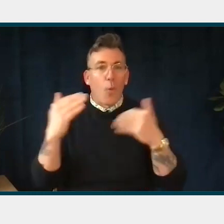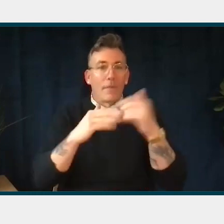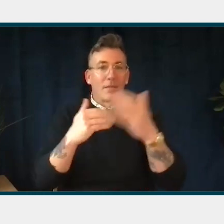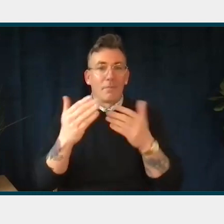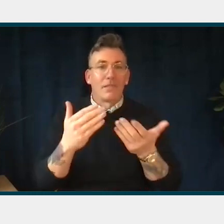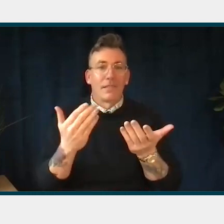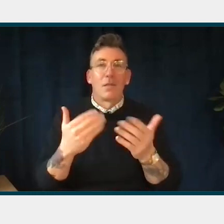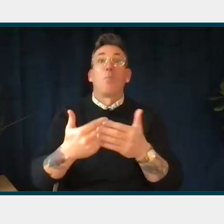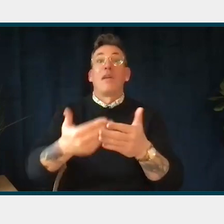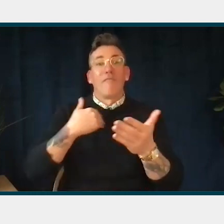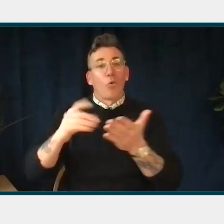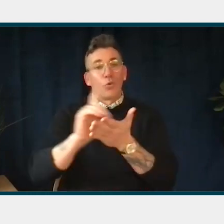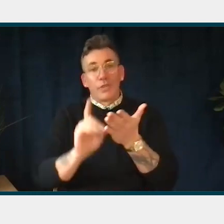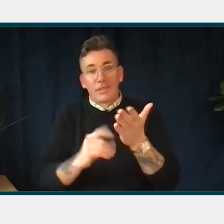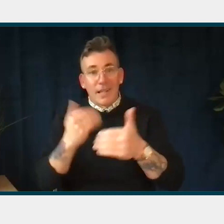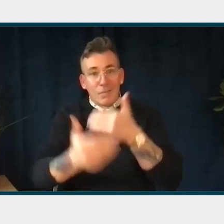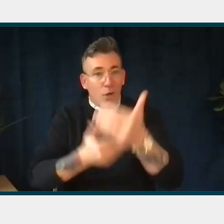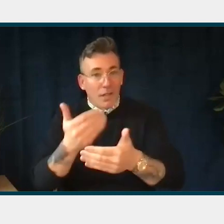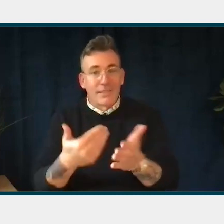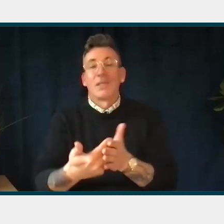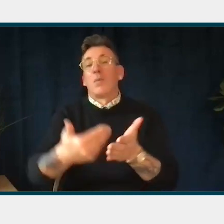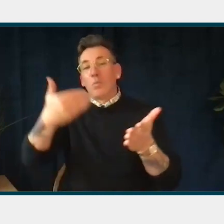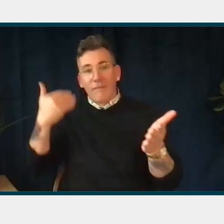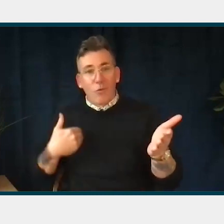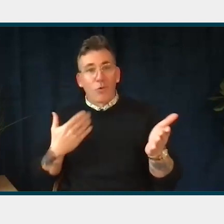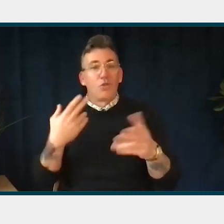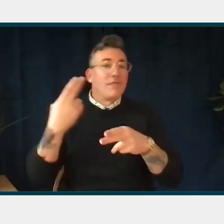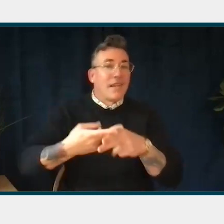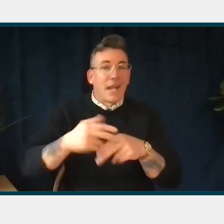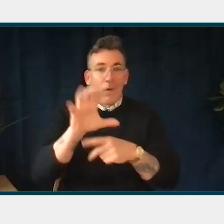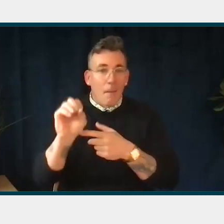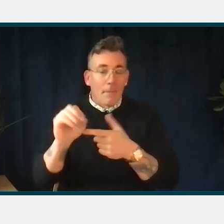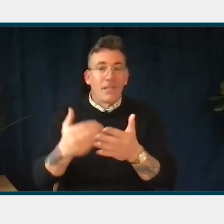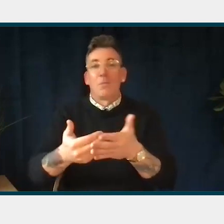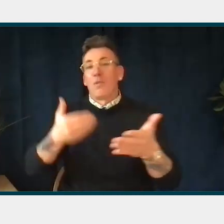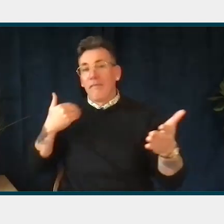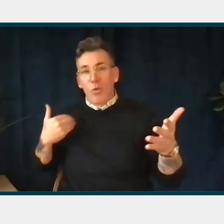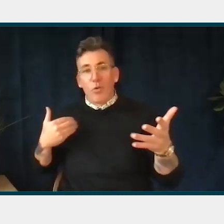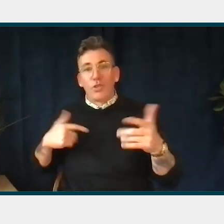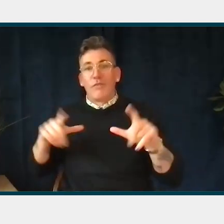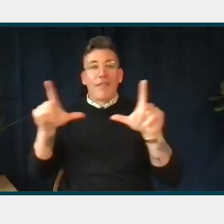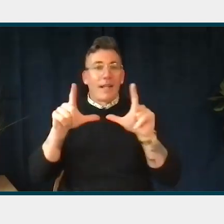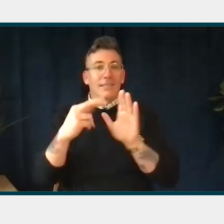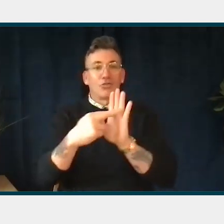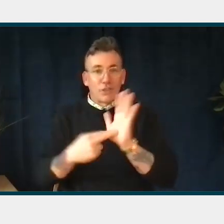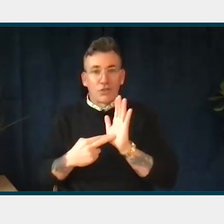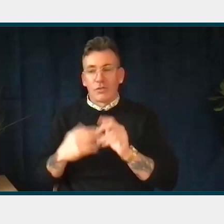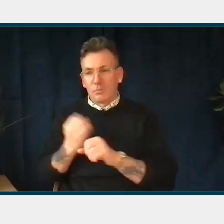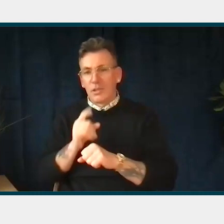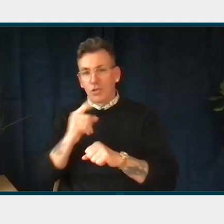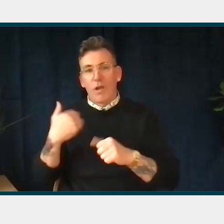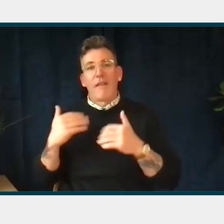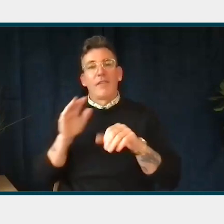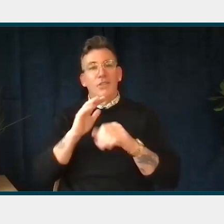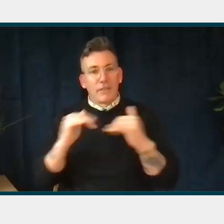day one. Before you even open the building, before you even design your processes, before you even name your company, before